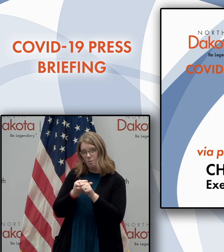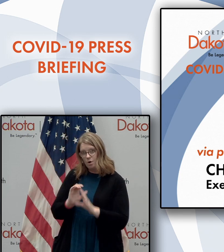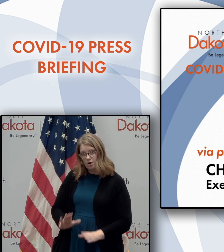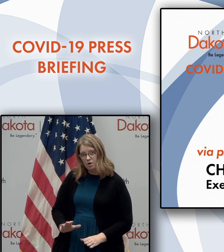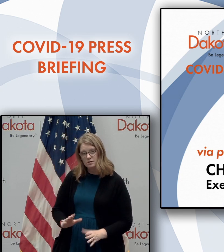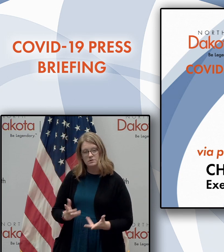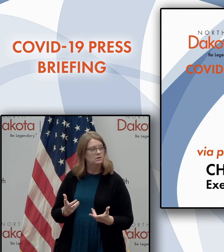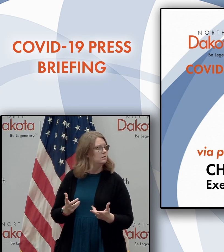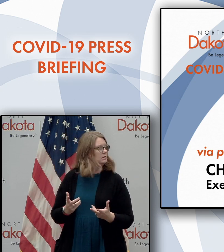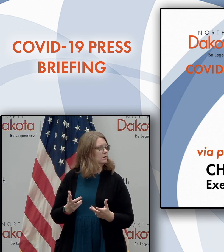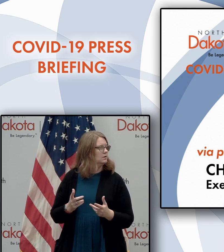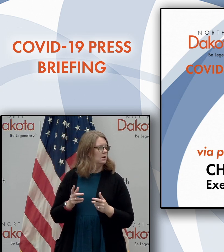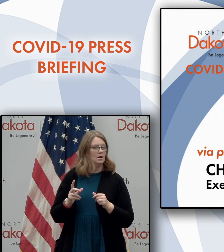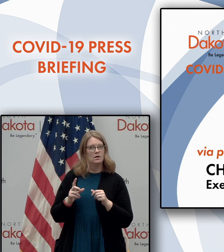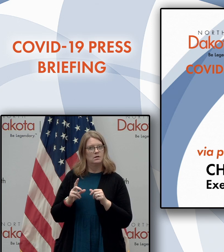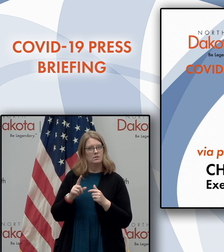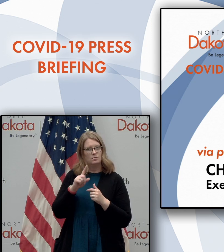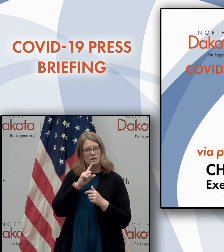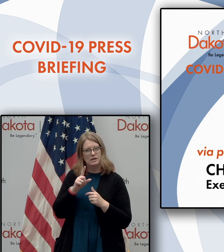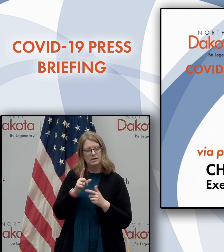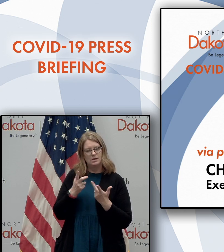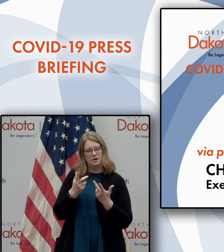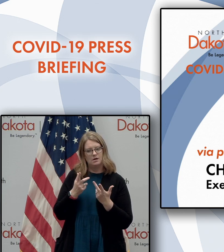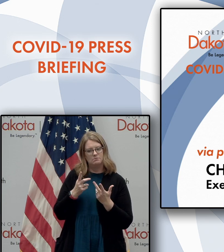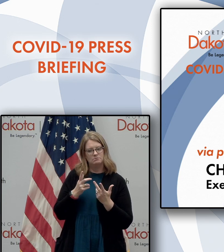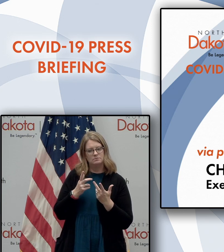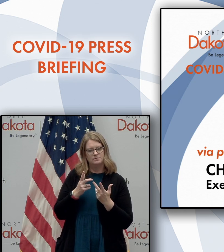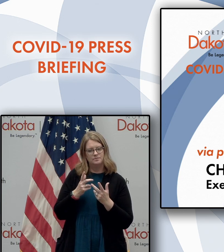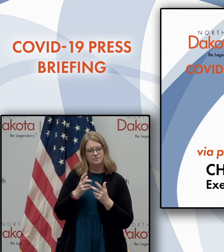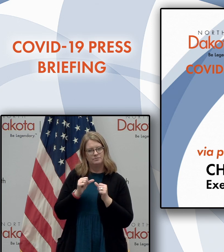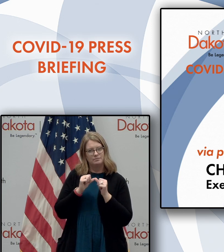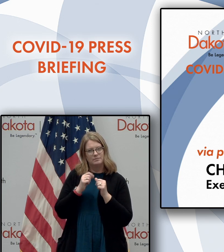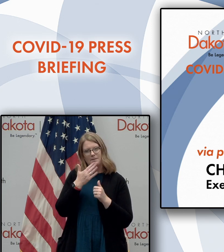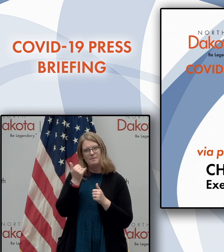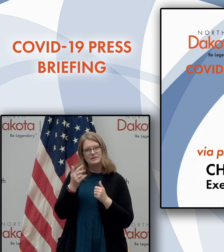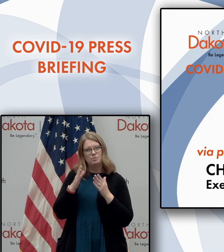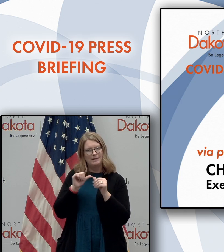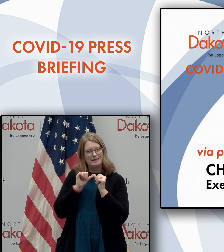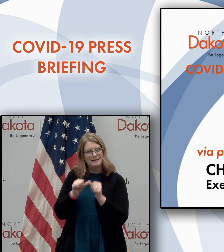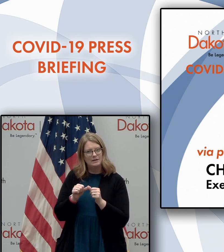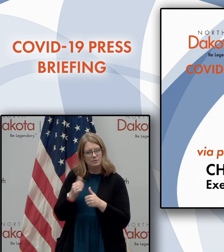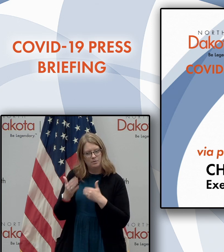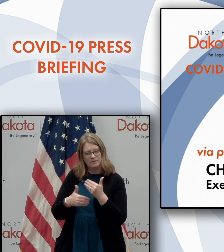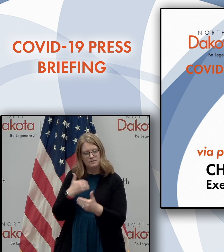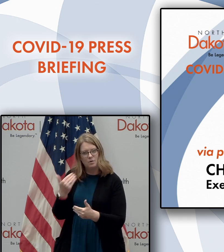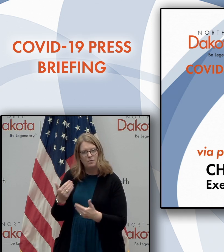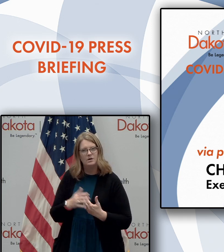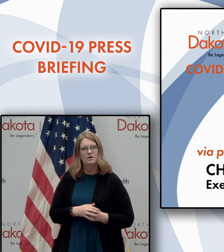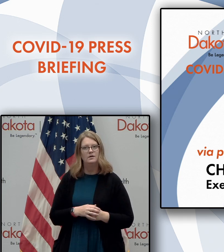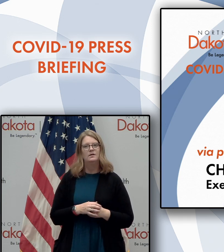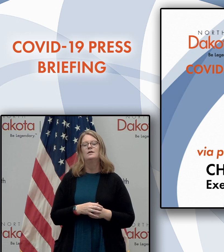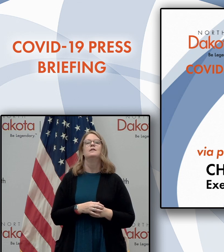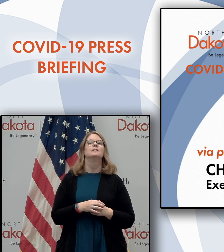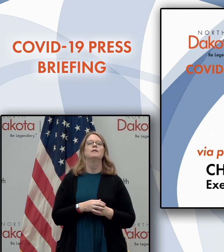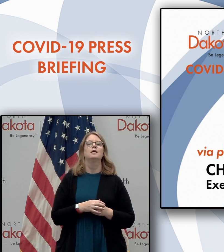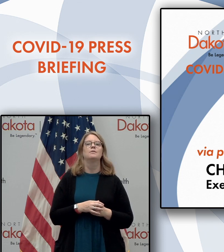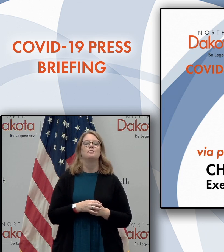them to figure out what is the best way to continue to move this forward. And I think, there's still this